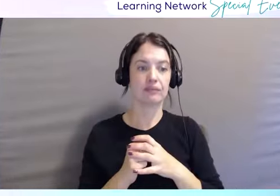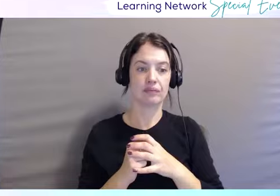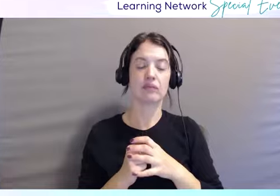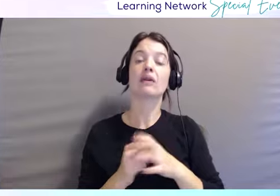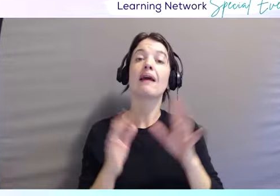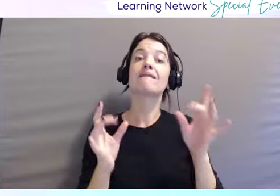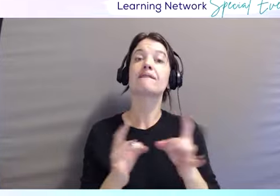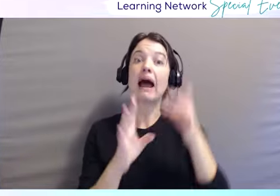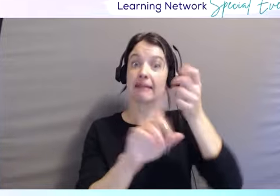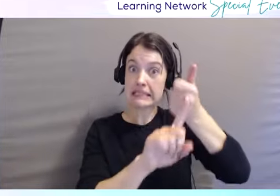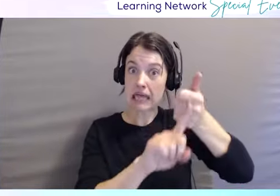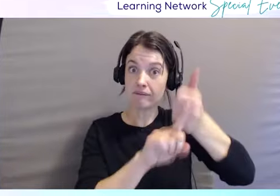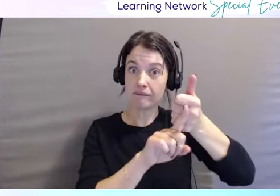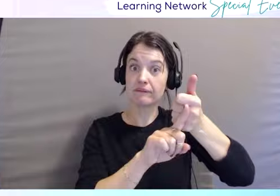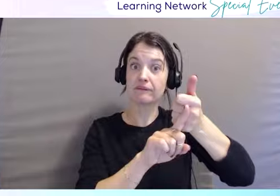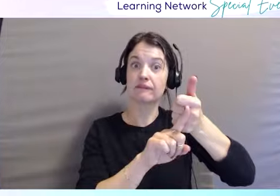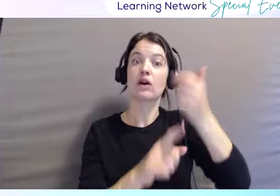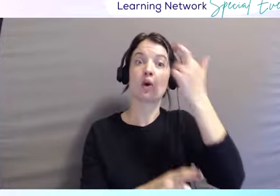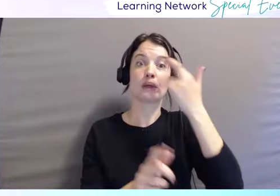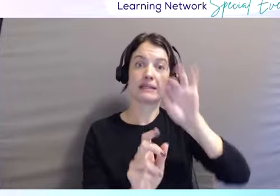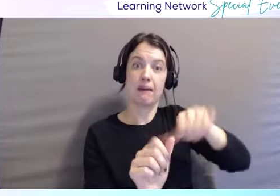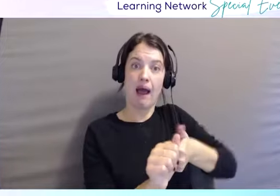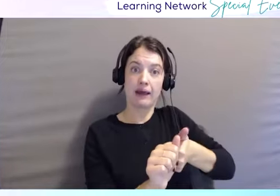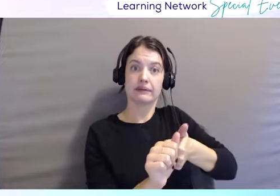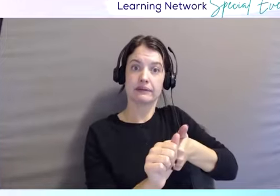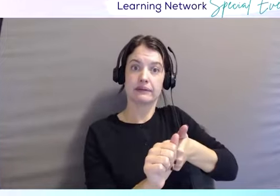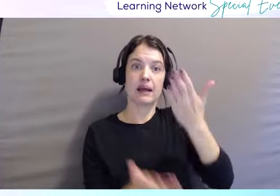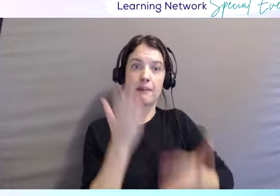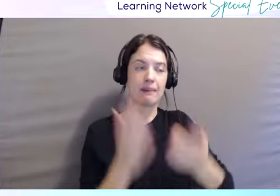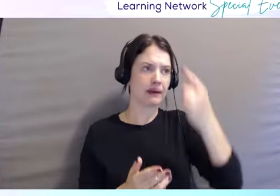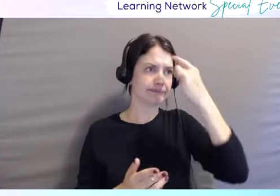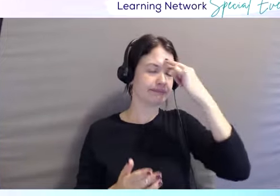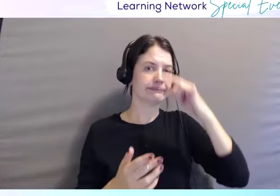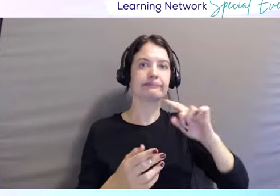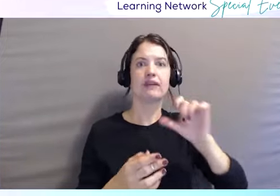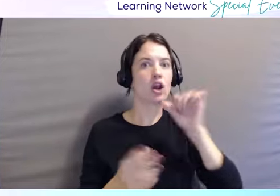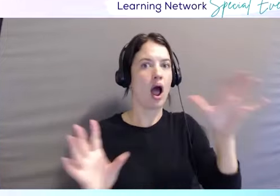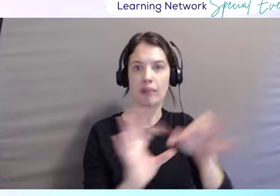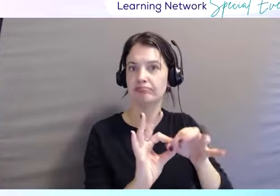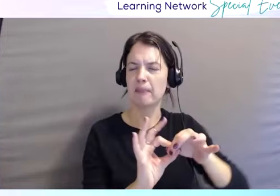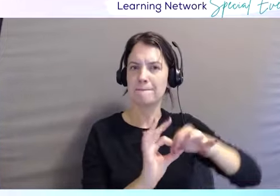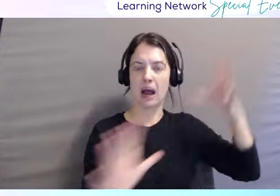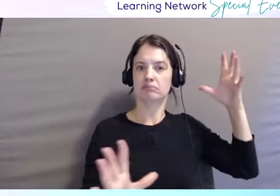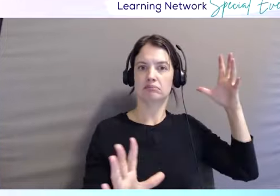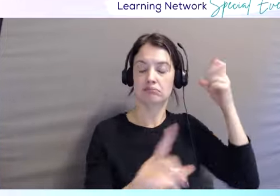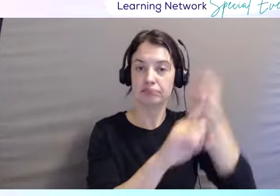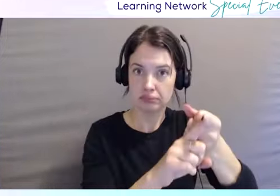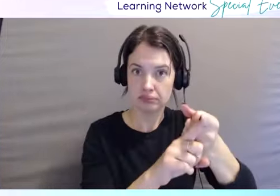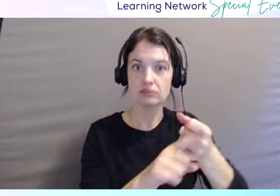linked to, disinhibition or cognitive disruption, or it's been called situational. So the notion that